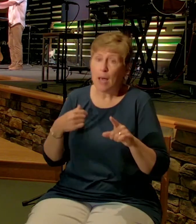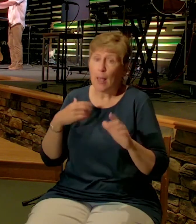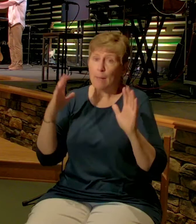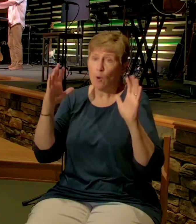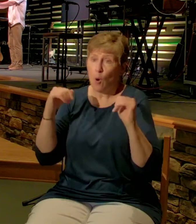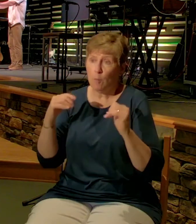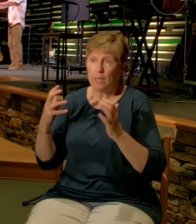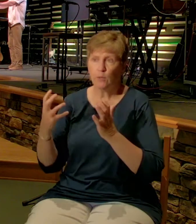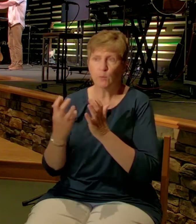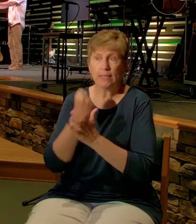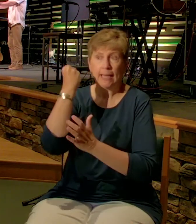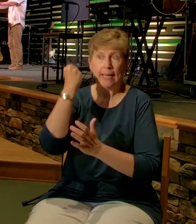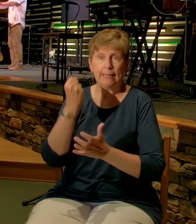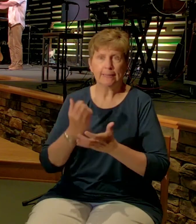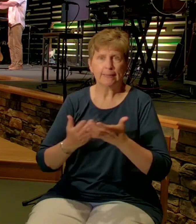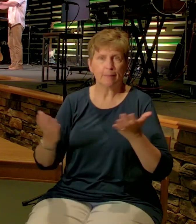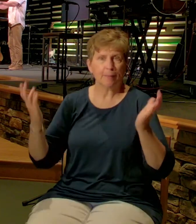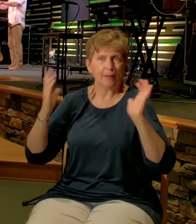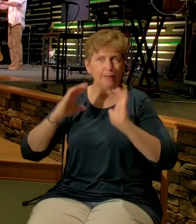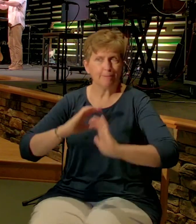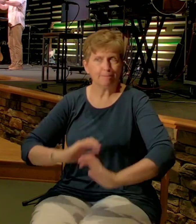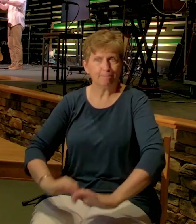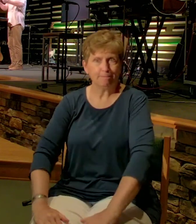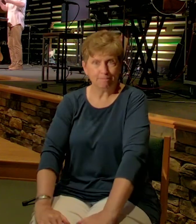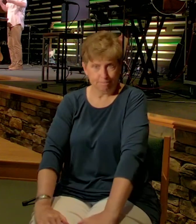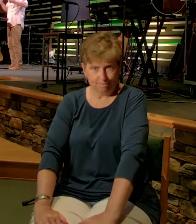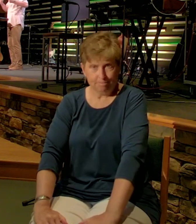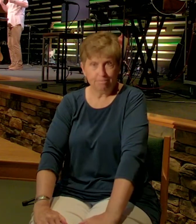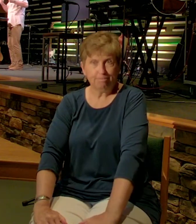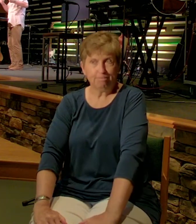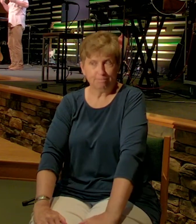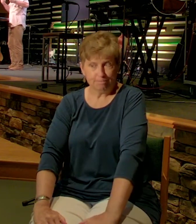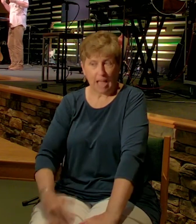gain something in my giving you my love.